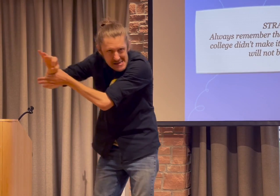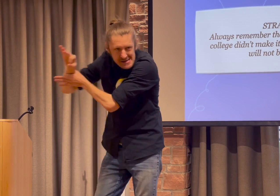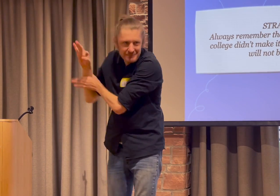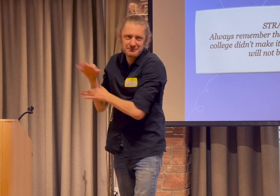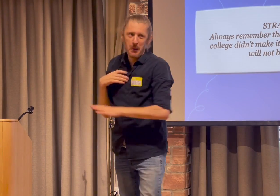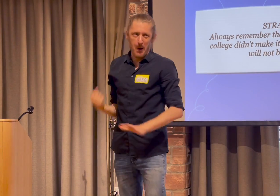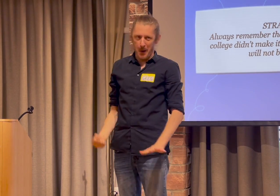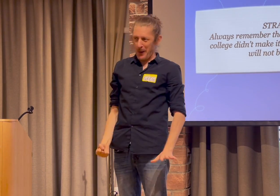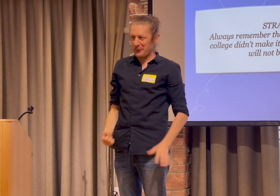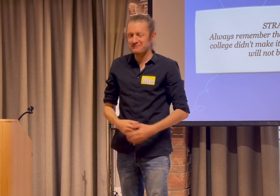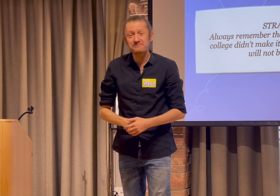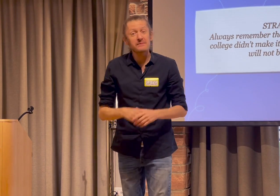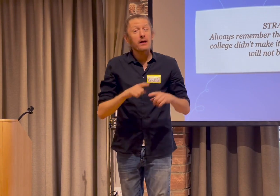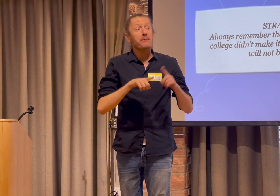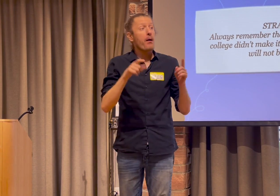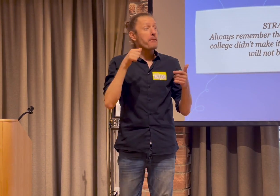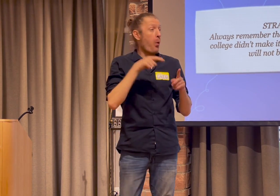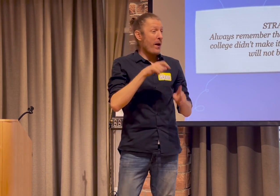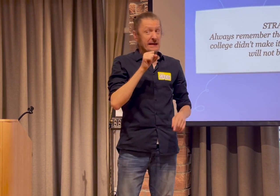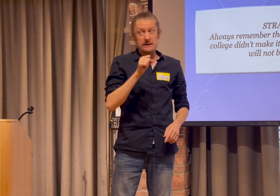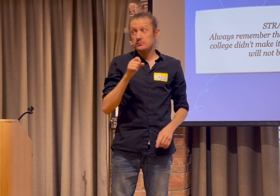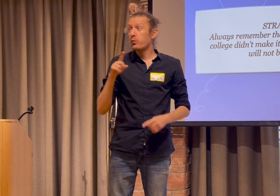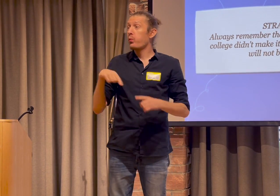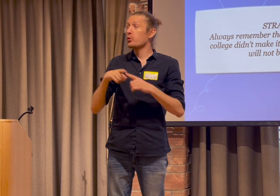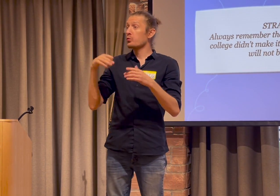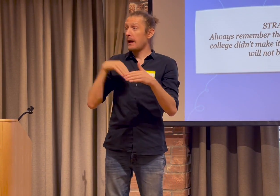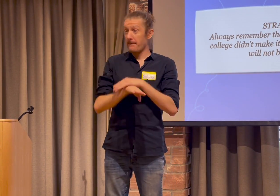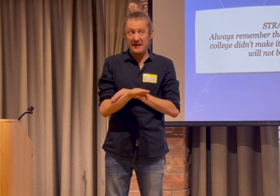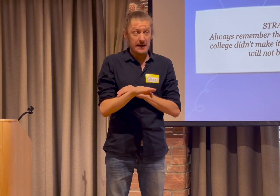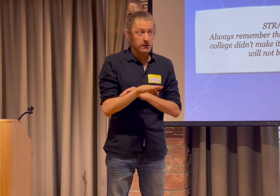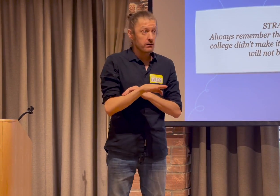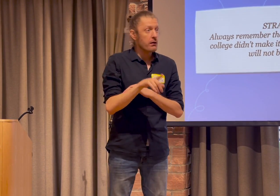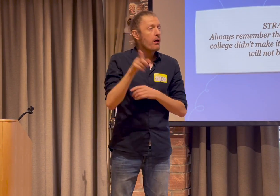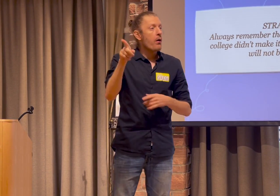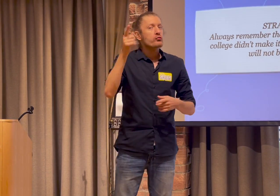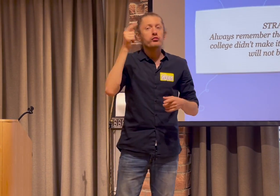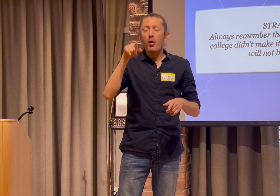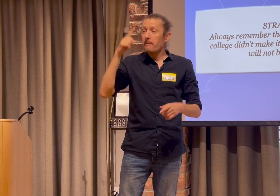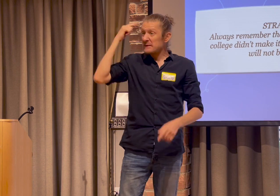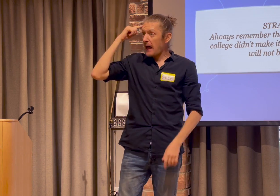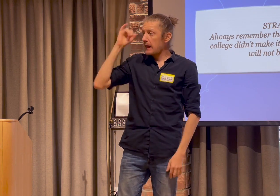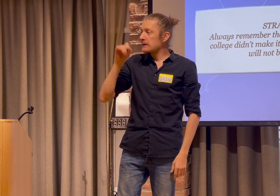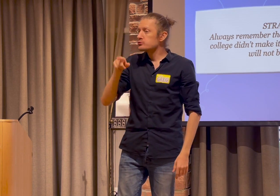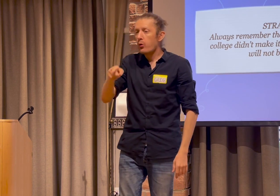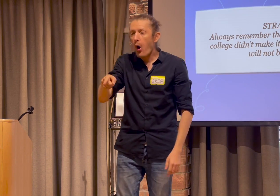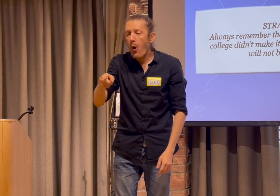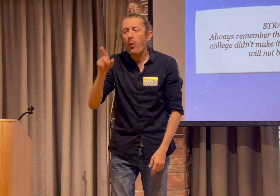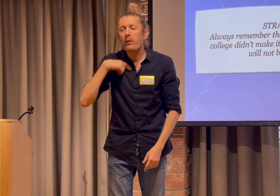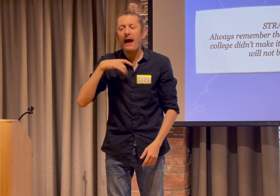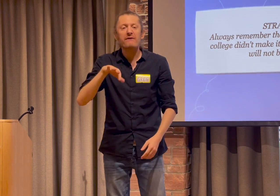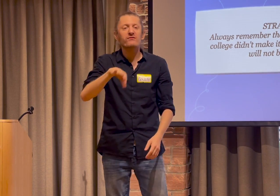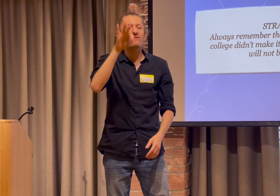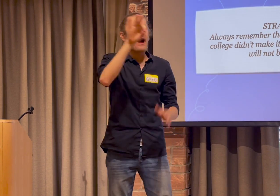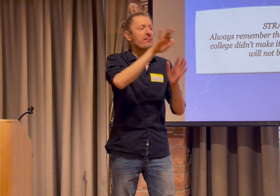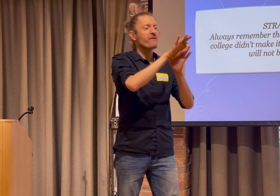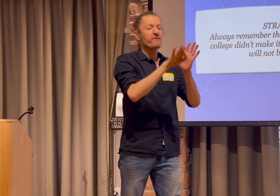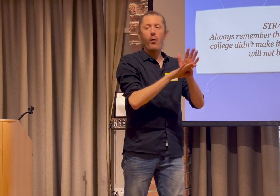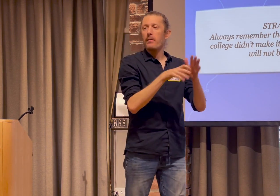You know, I do want to get into that, but I'll hold it for a moment. So when you go into college, your mentality might